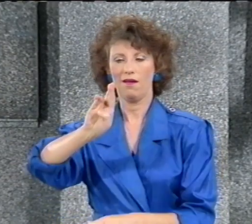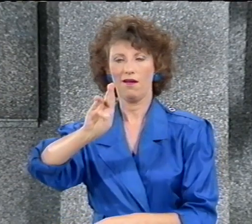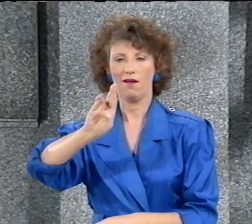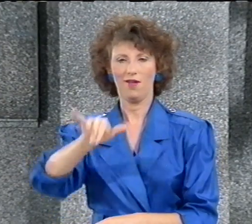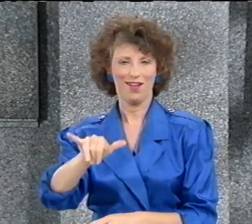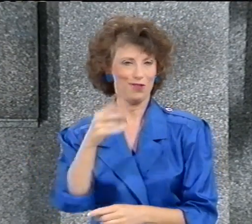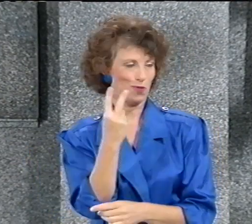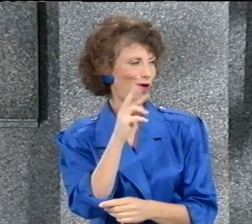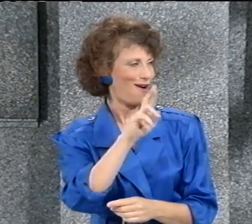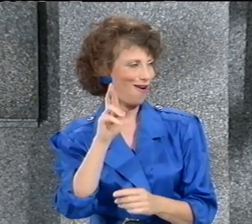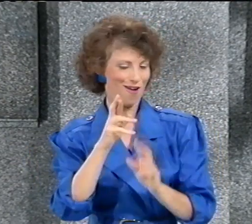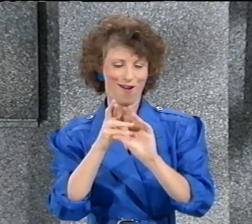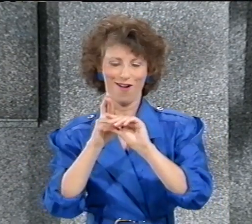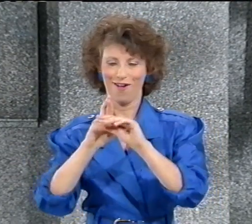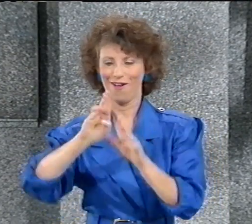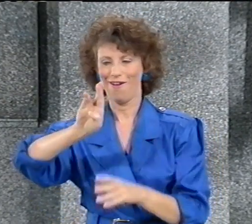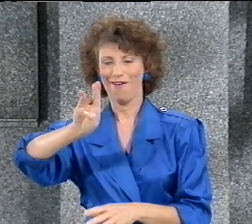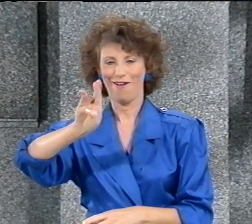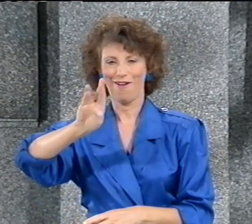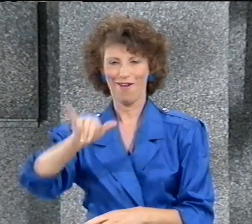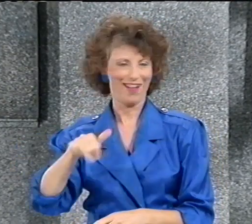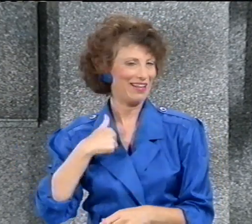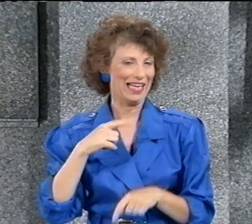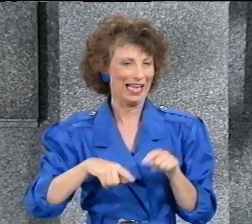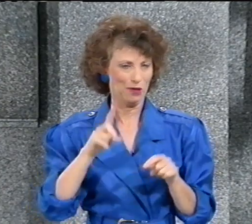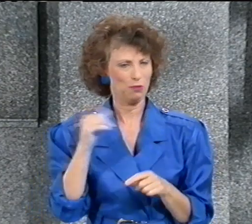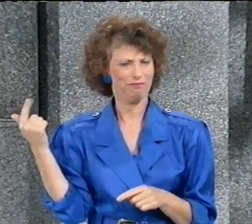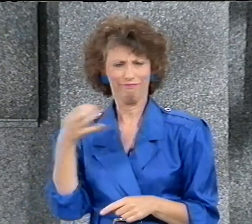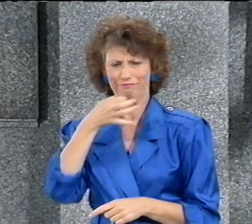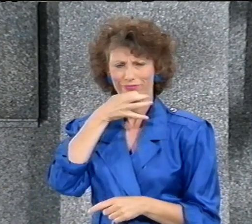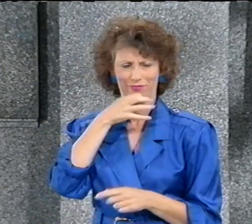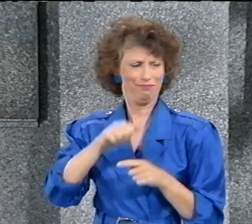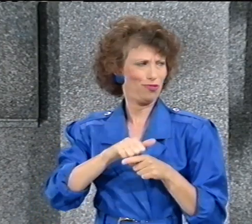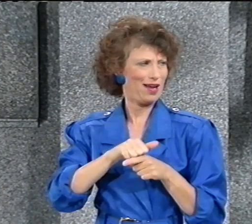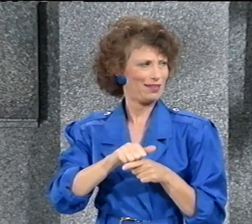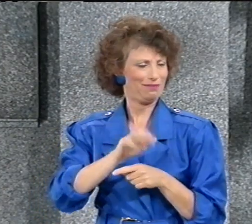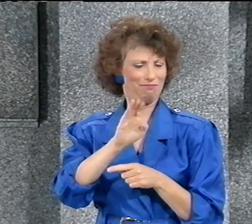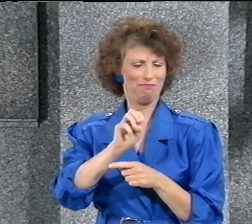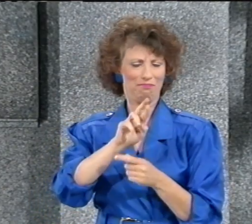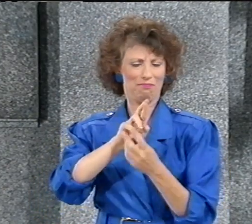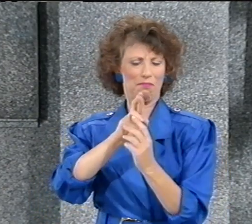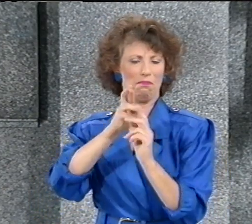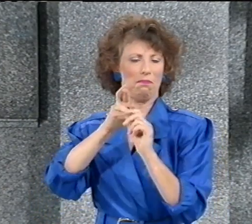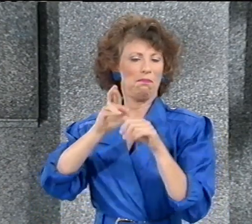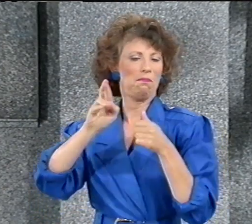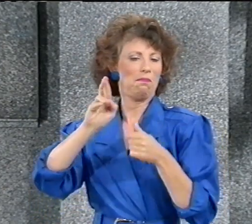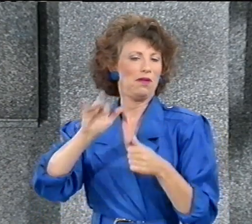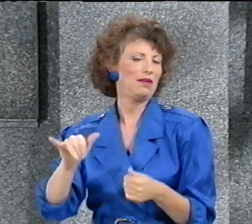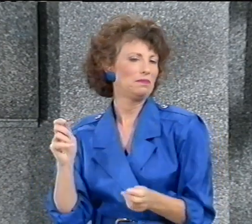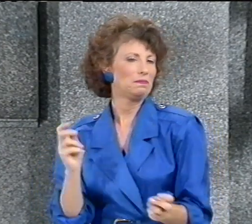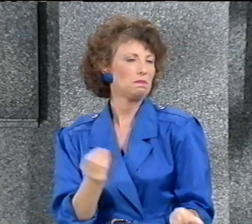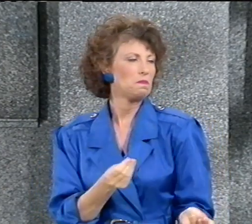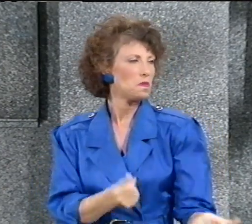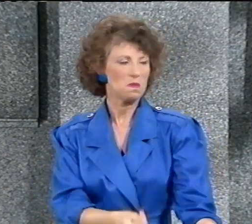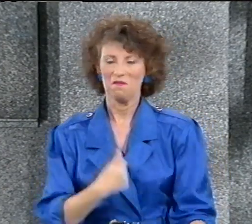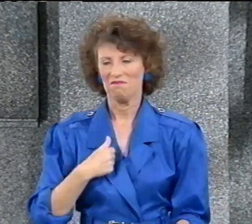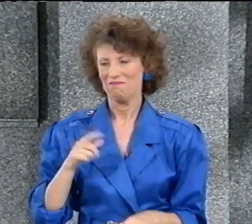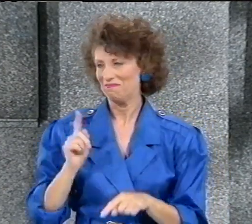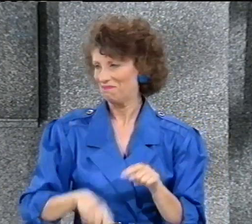I can't quite do it, but he's very good at making both R's simultaneously on one hand.